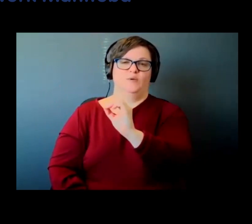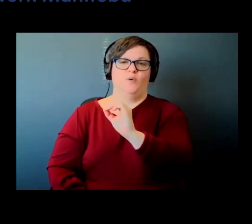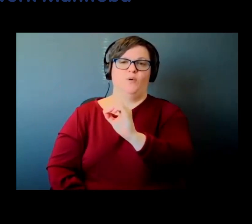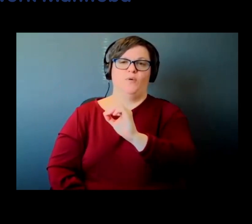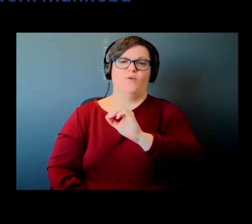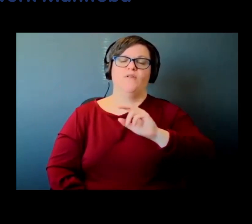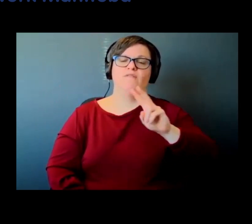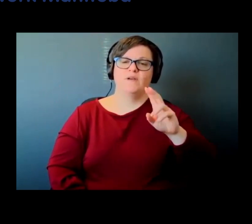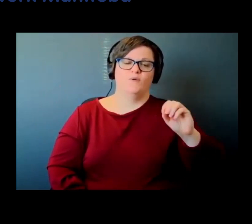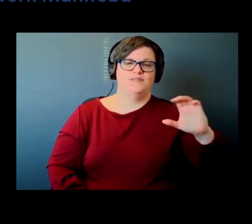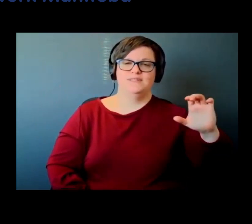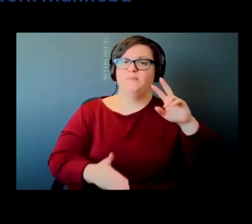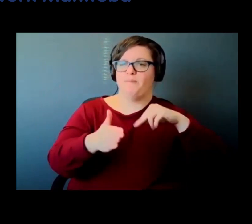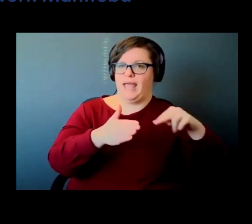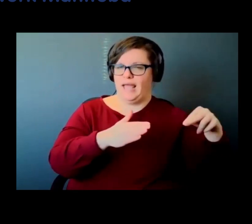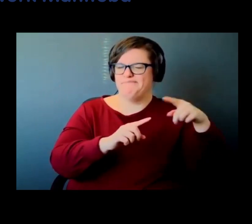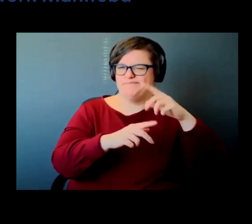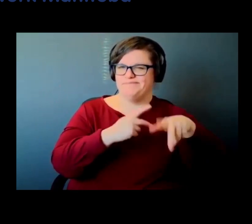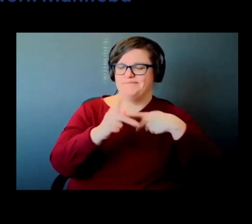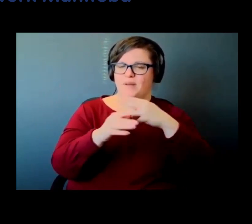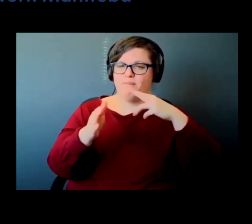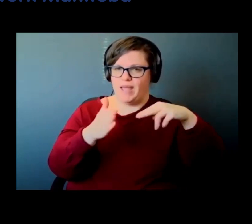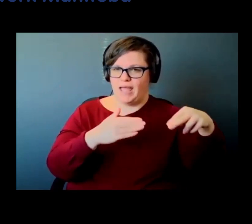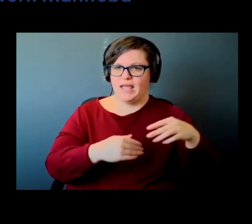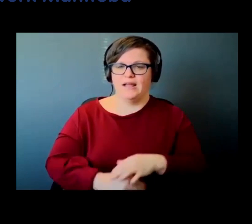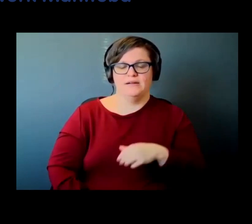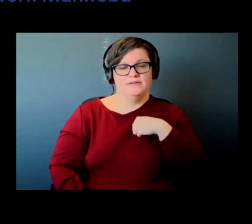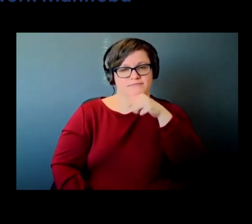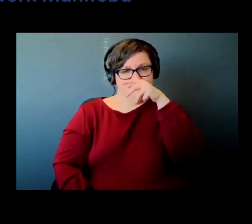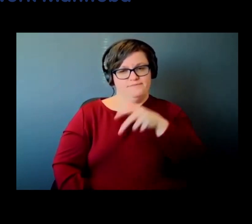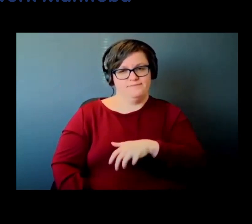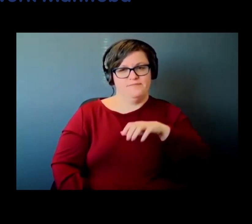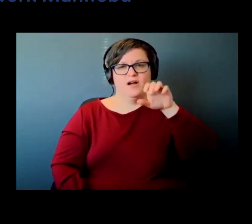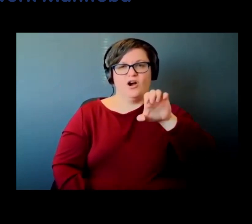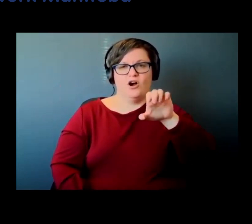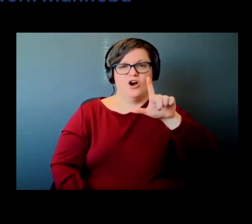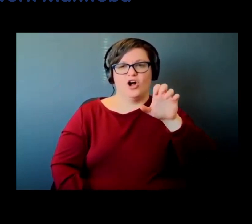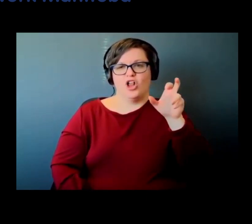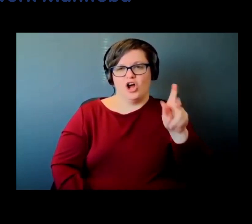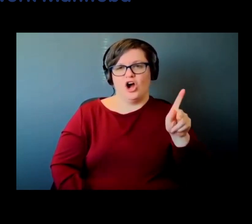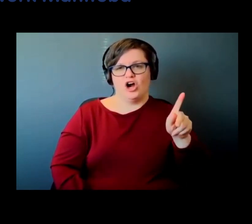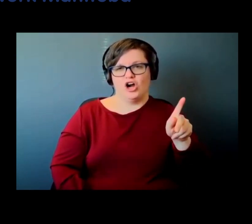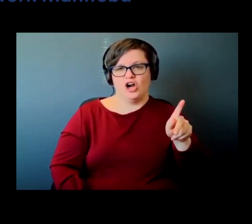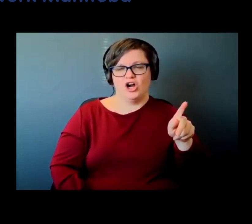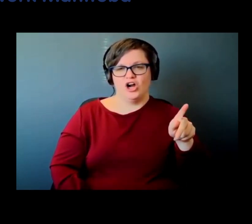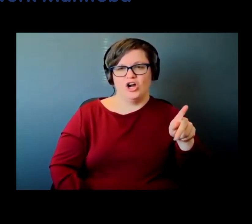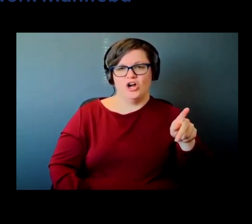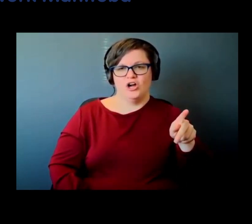and then I'm really bad at caulking, as you can tell, and it still needs to be